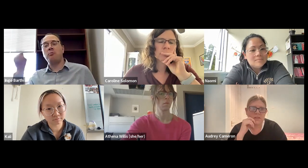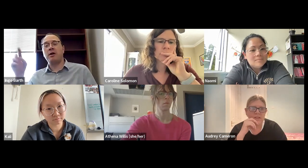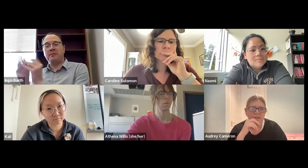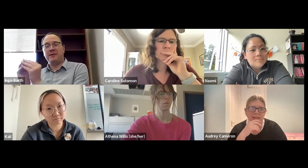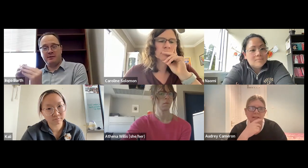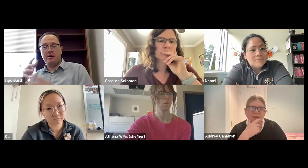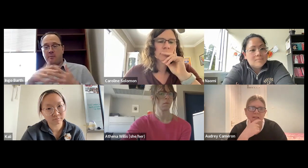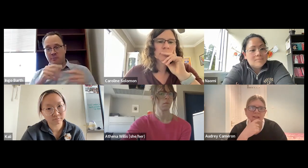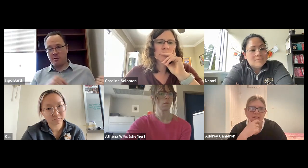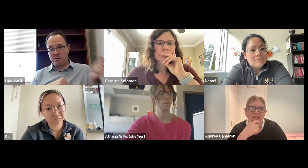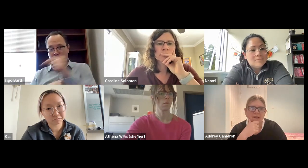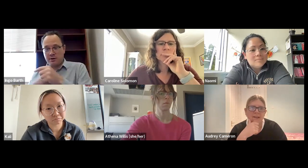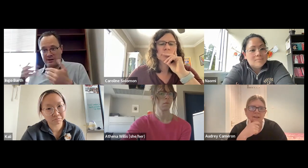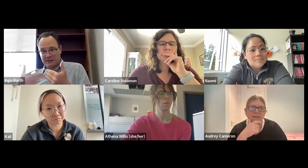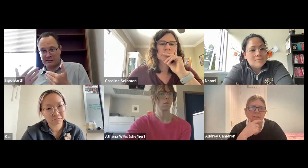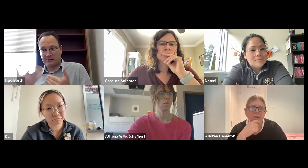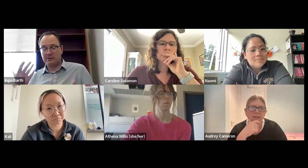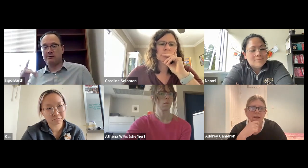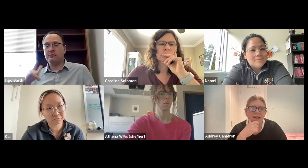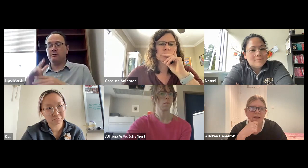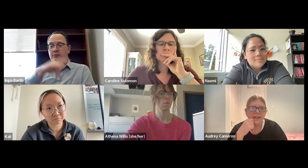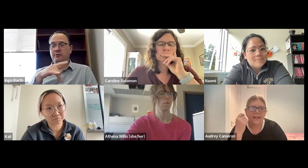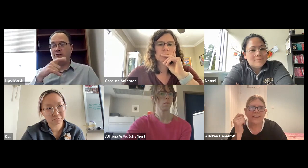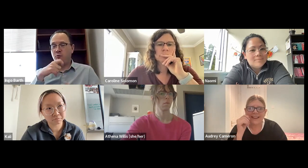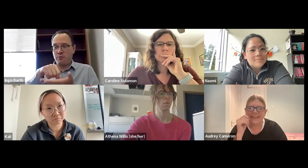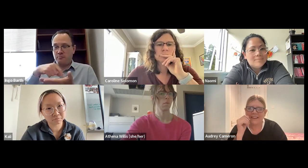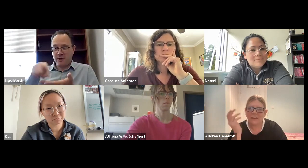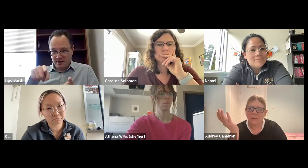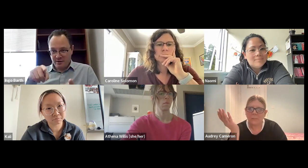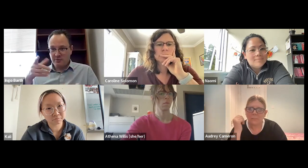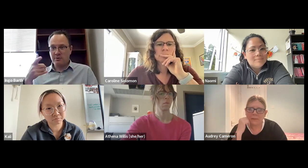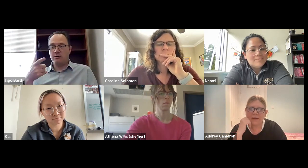from Europe? Yeah. Would it be better for us to go to Europe?